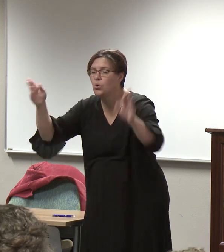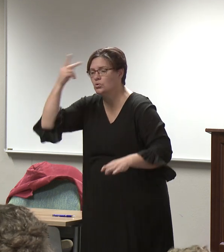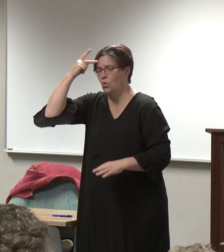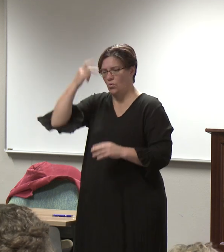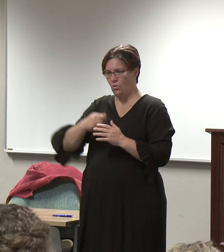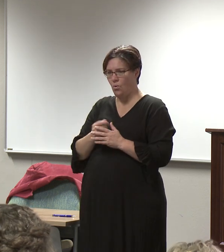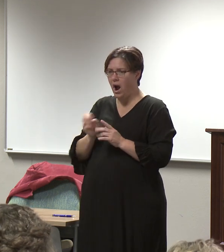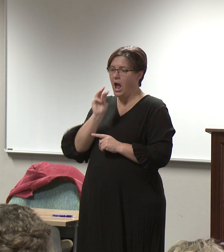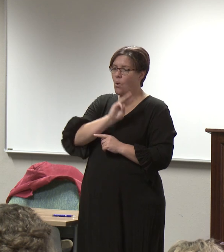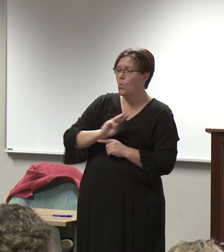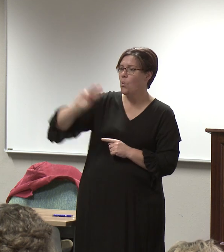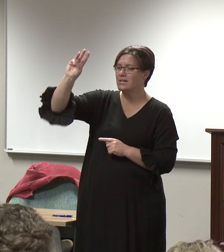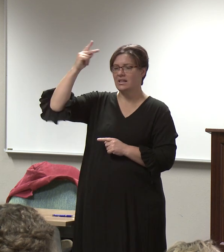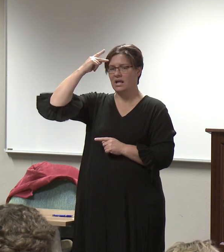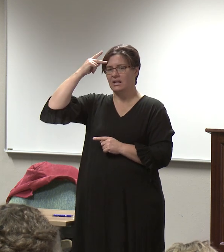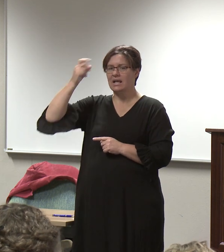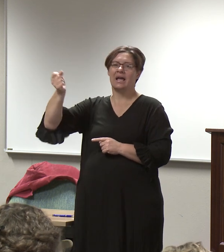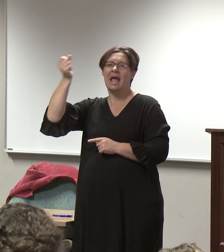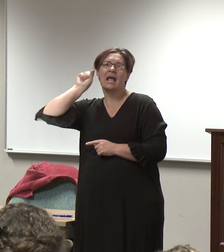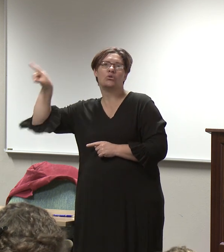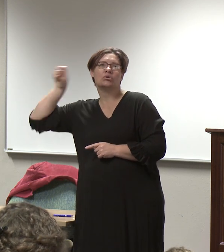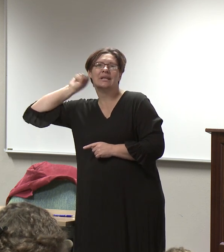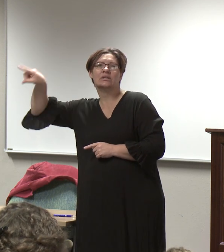Western thinking is ignorant, ignorant.